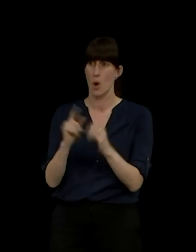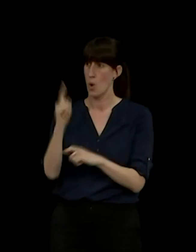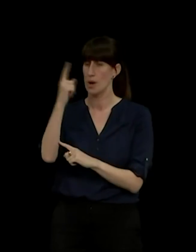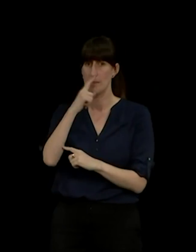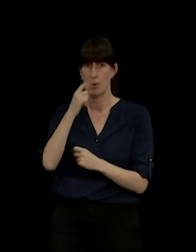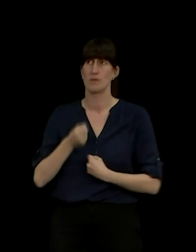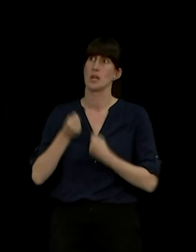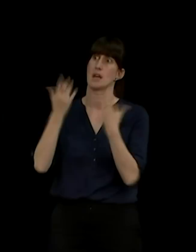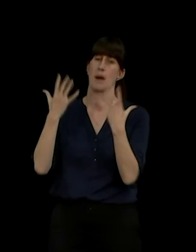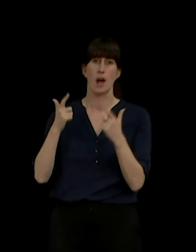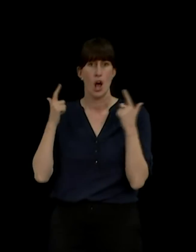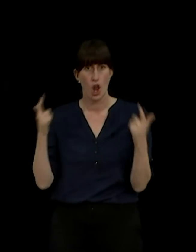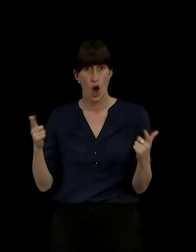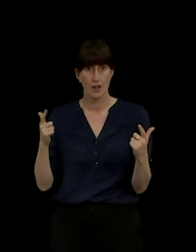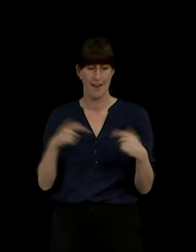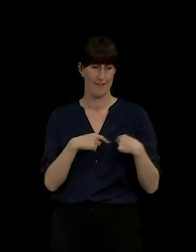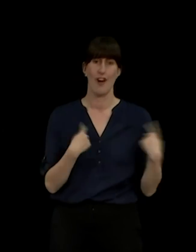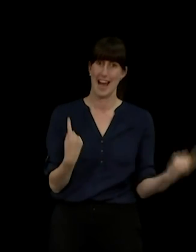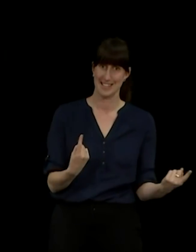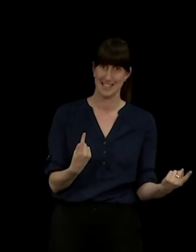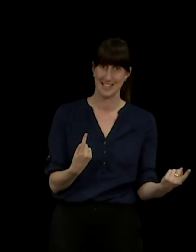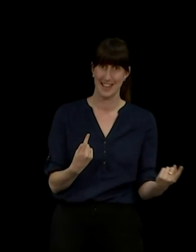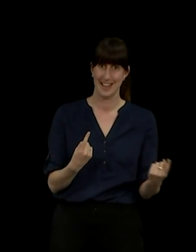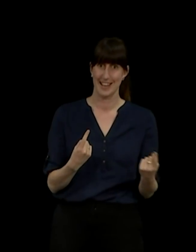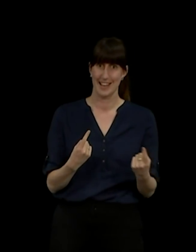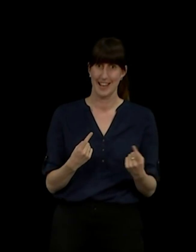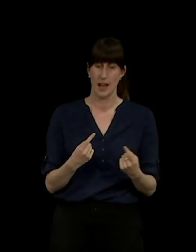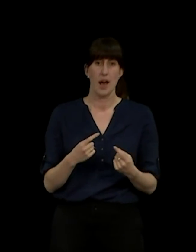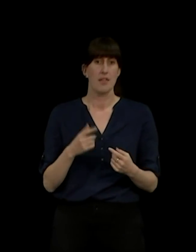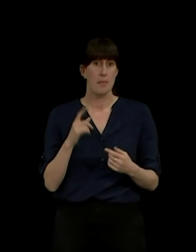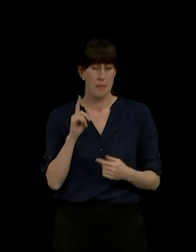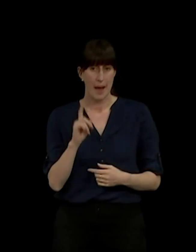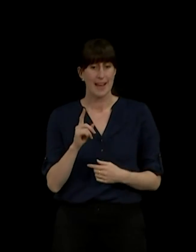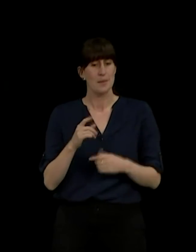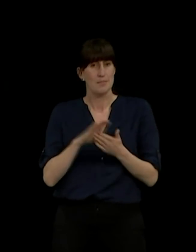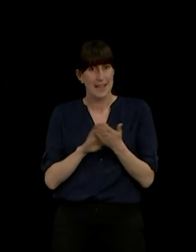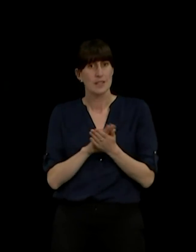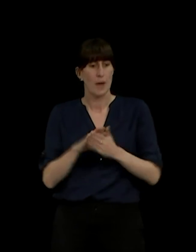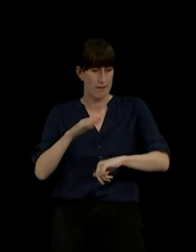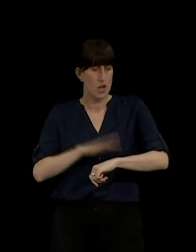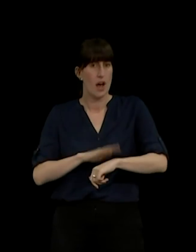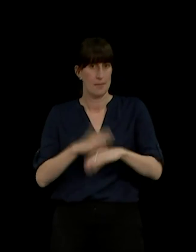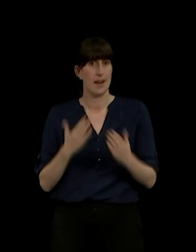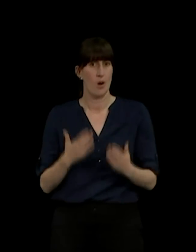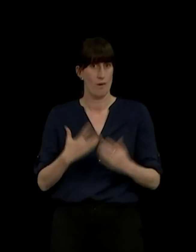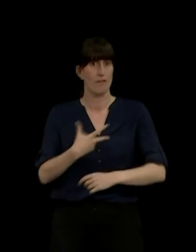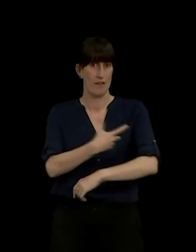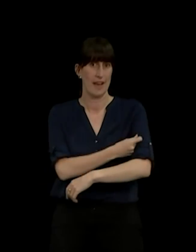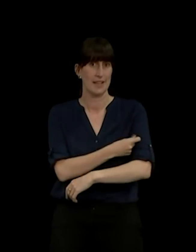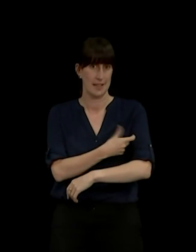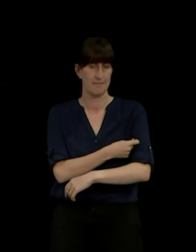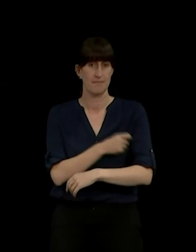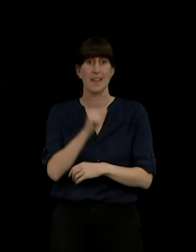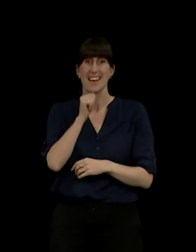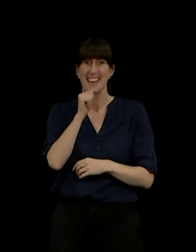are doing that to give everyone else time to be vaccinated. If, in the meantime, the